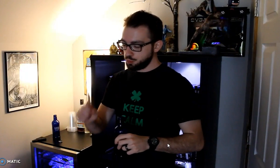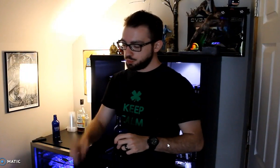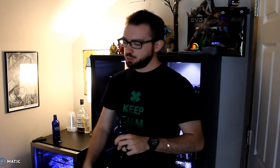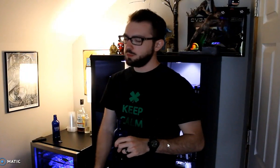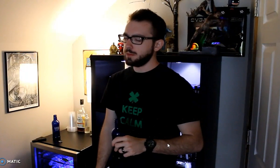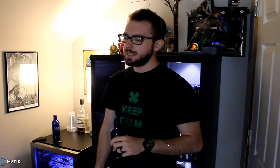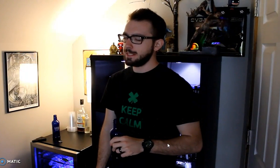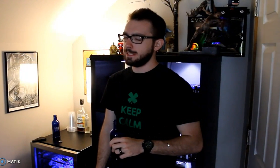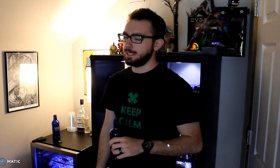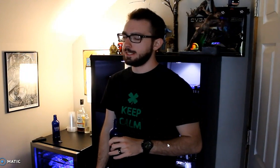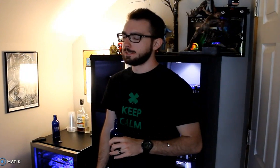Hang on guys, 1 second.